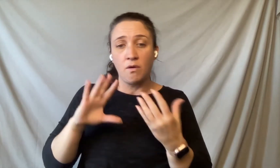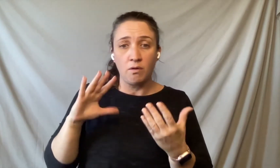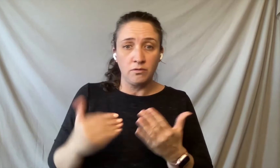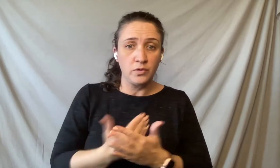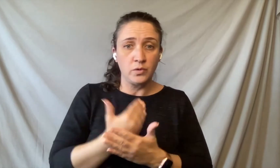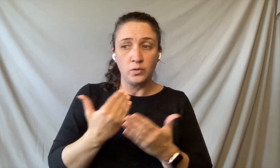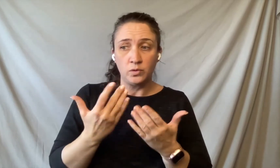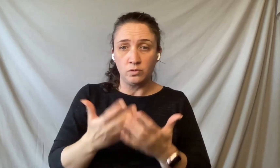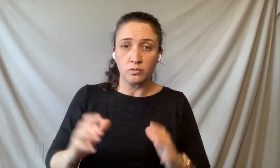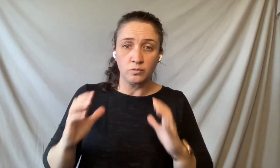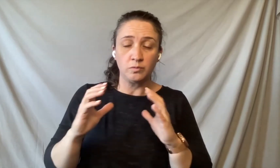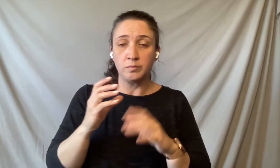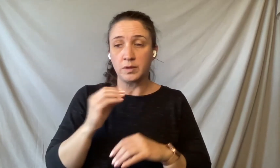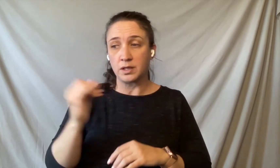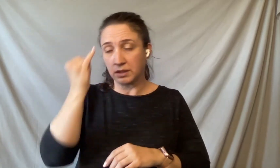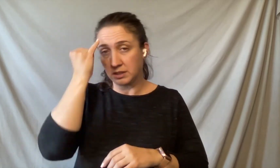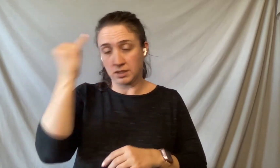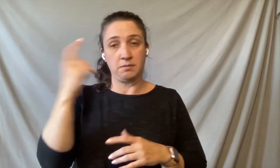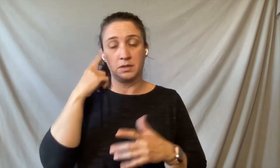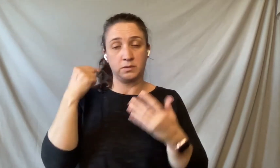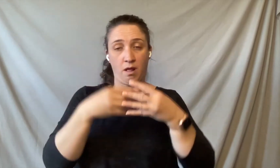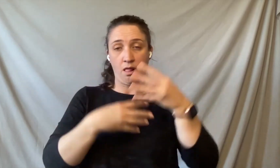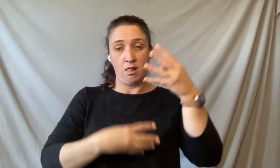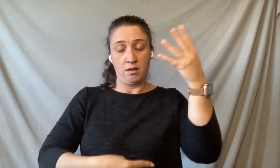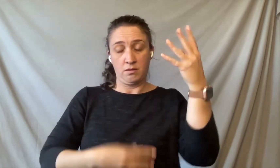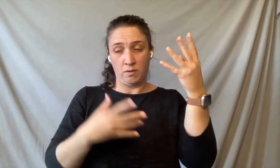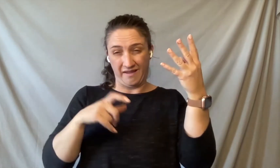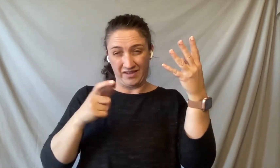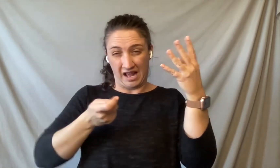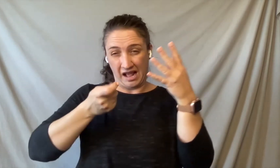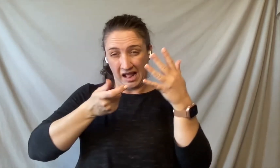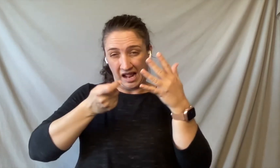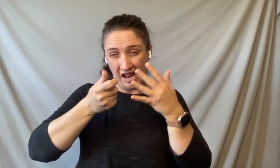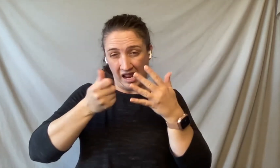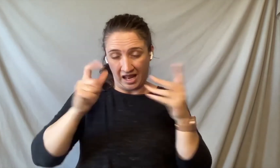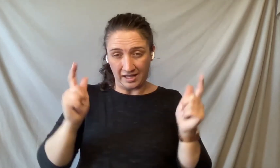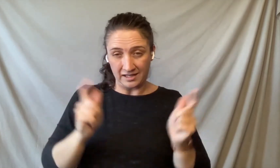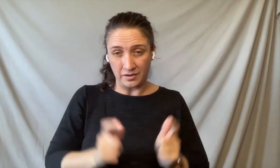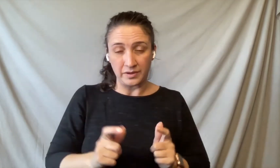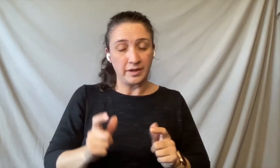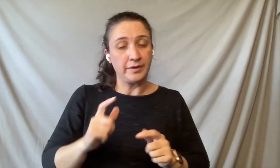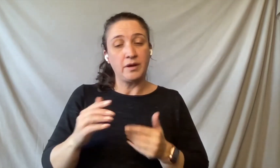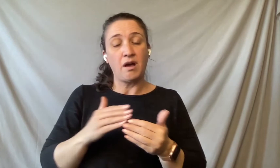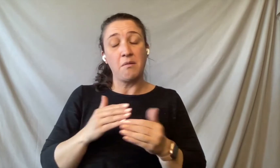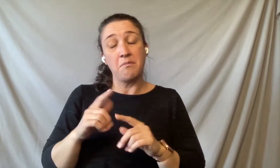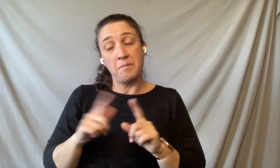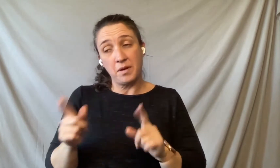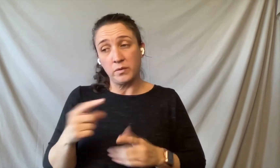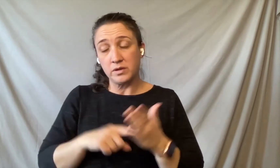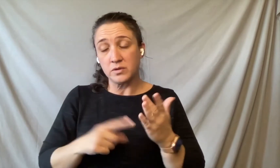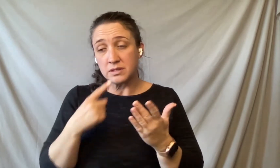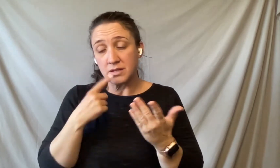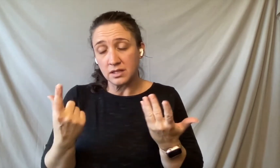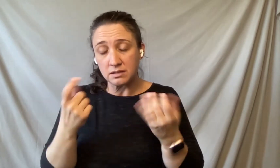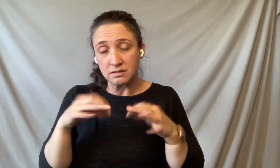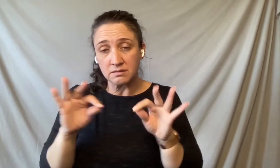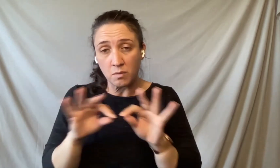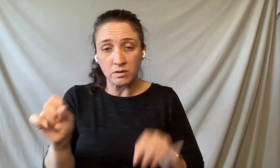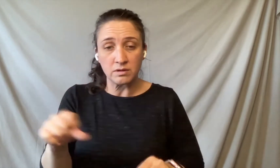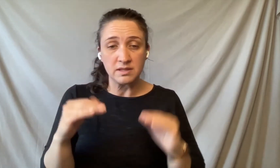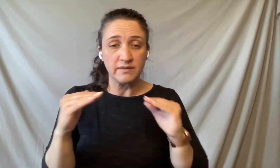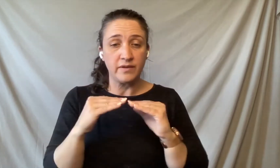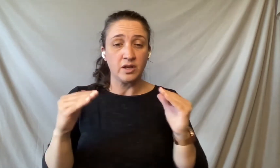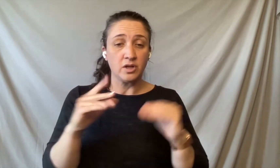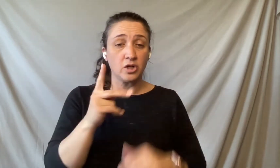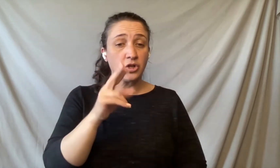and bucket, just because we have so many, we're trying to narrow them down. Although what you're saying, of course, is fair. I think Kurt,